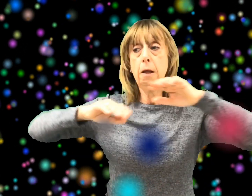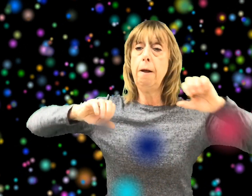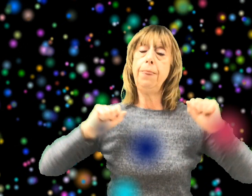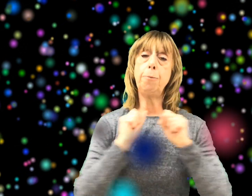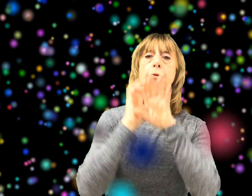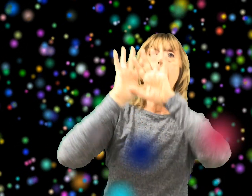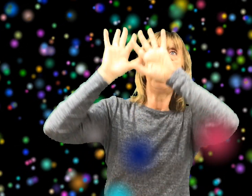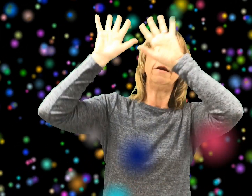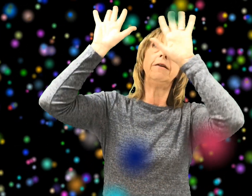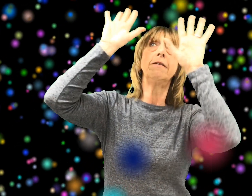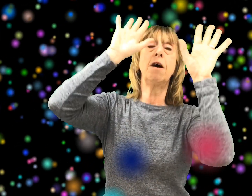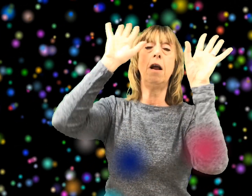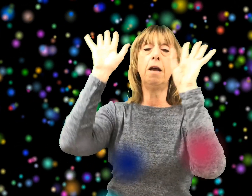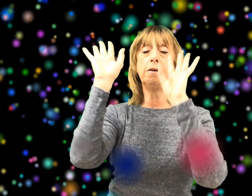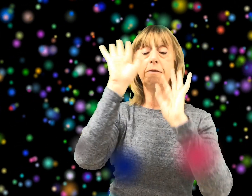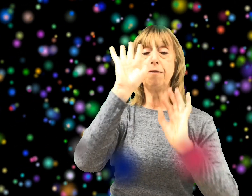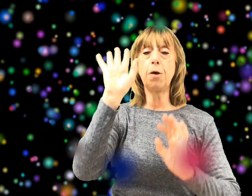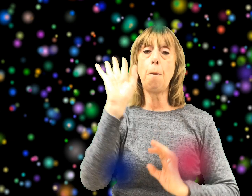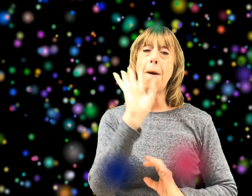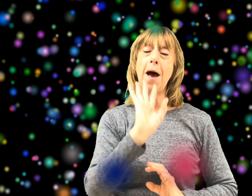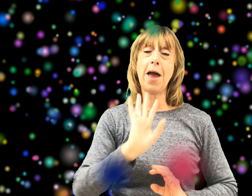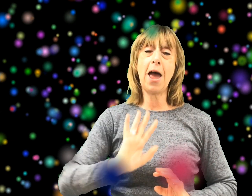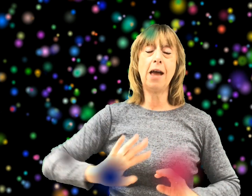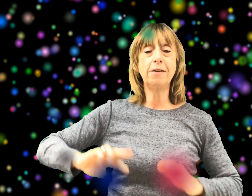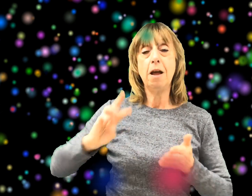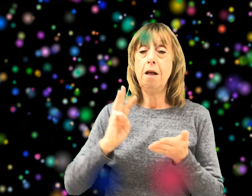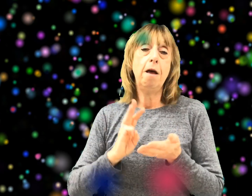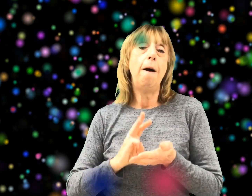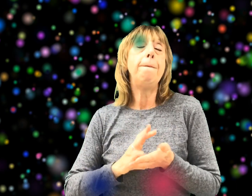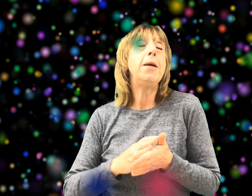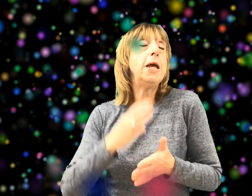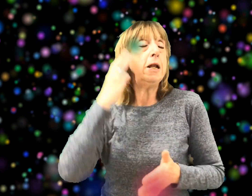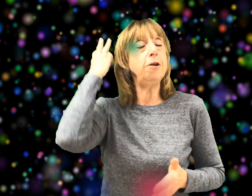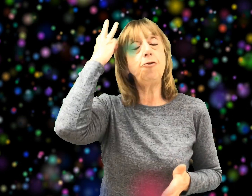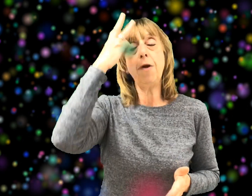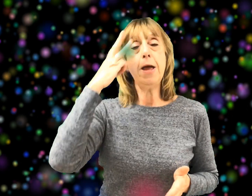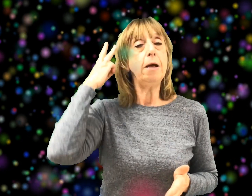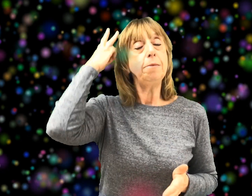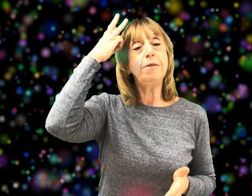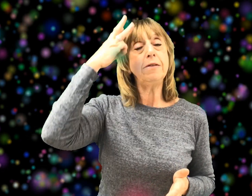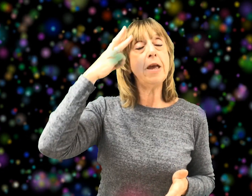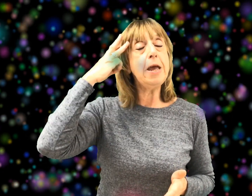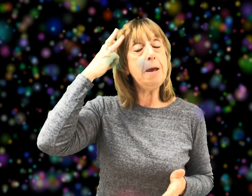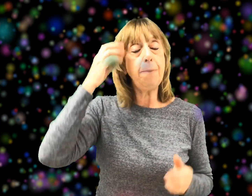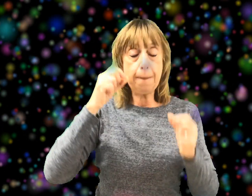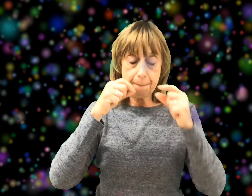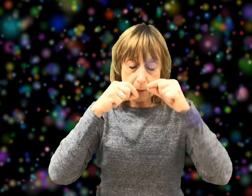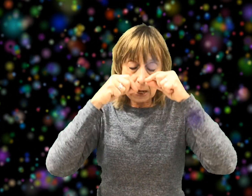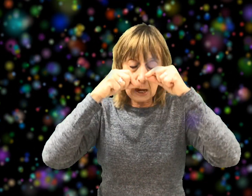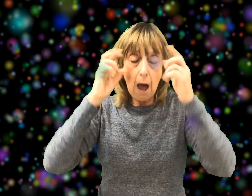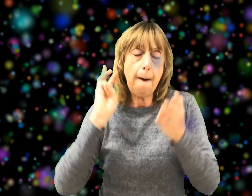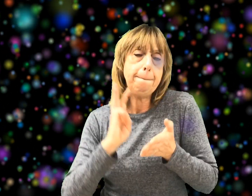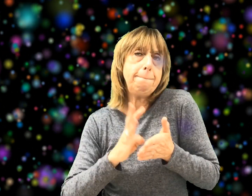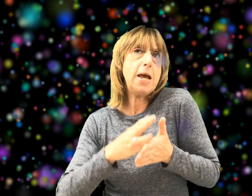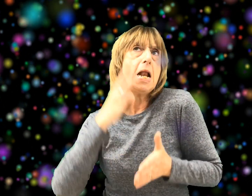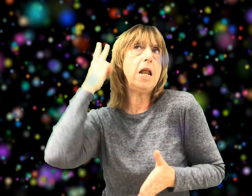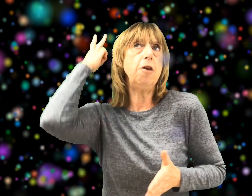The brightest colors fill my head. A million dreams are keeping me awake.